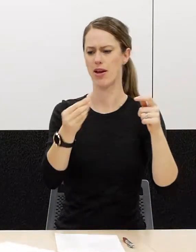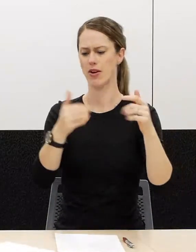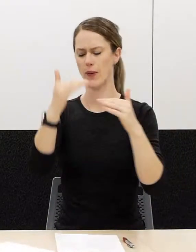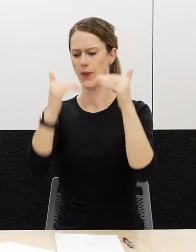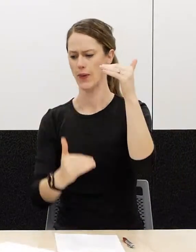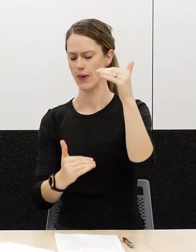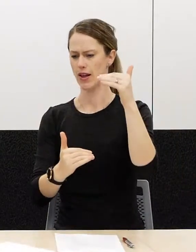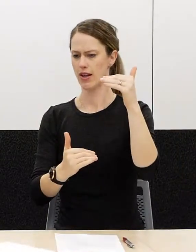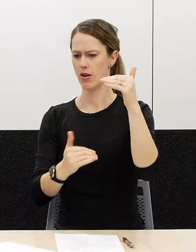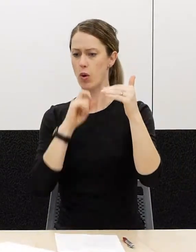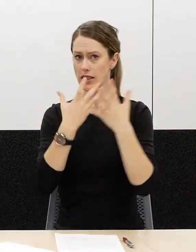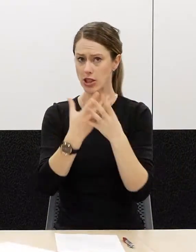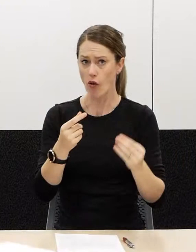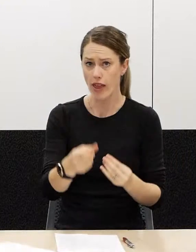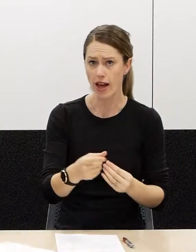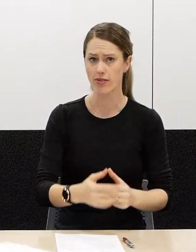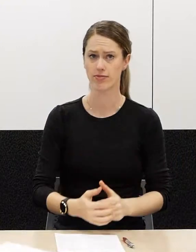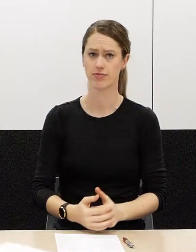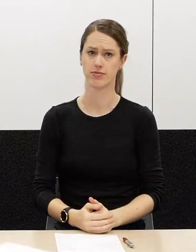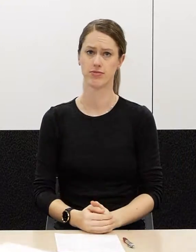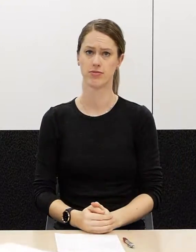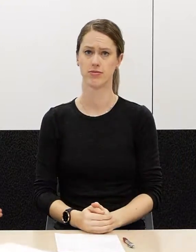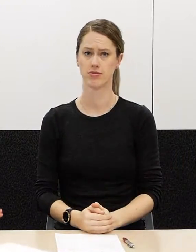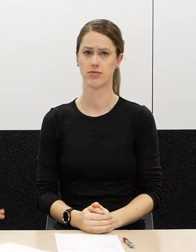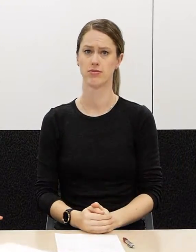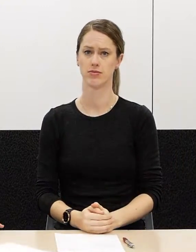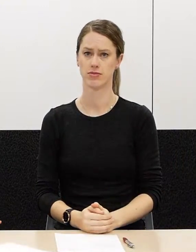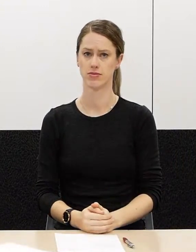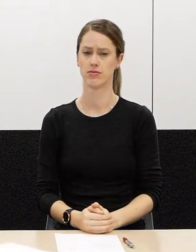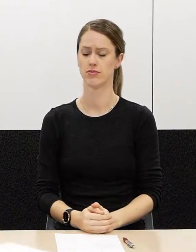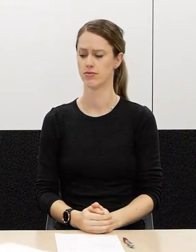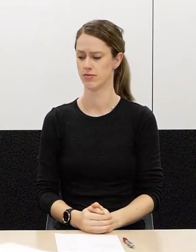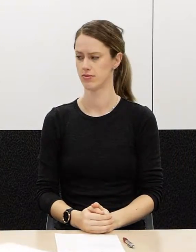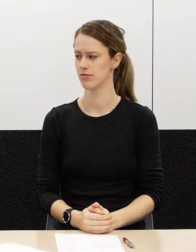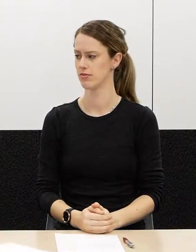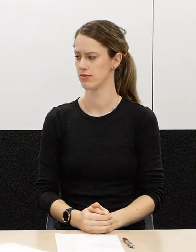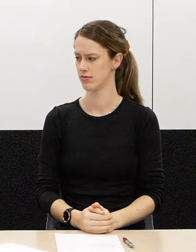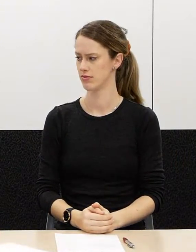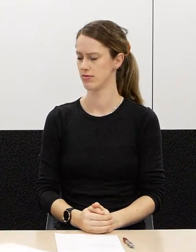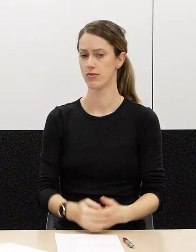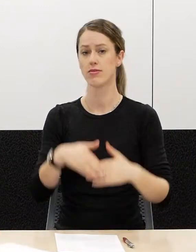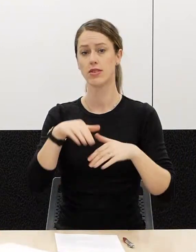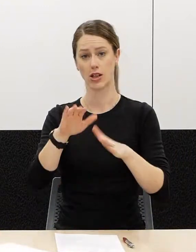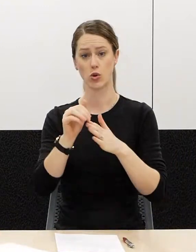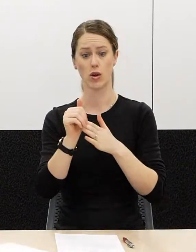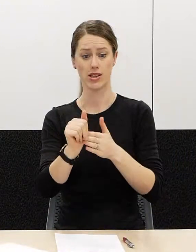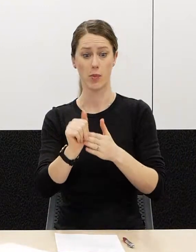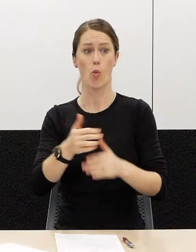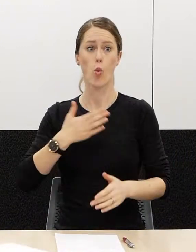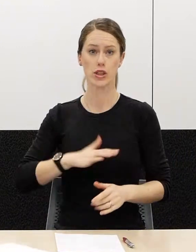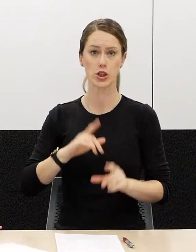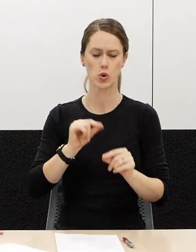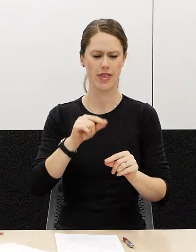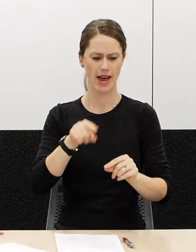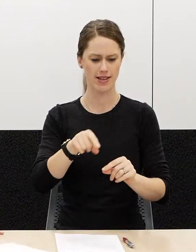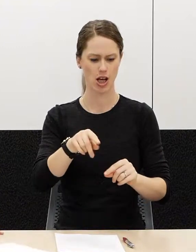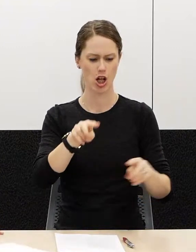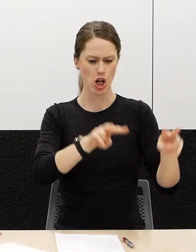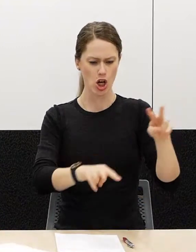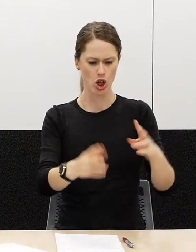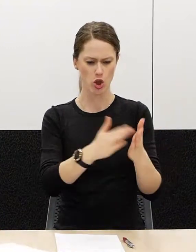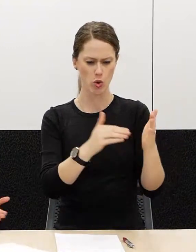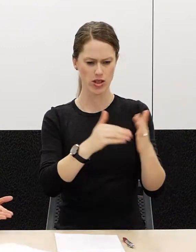I'm happy to jump in again. Go for it. Okay. Again, this is really what the national leadership is all about, is to look at what we're